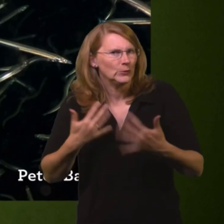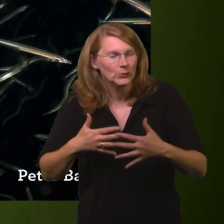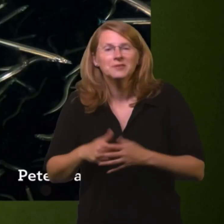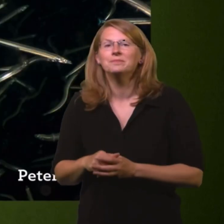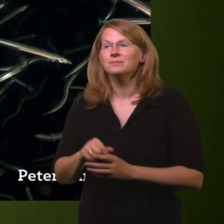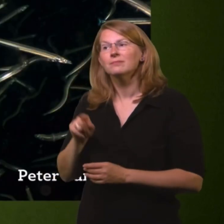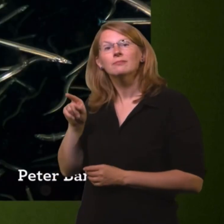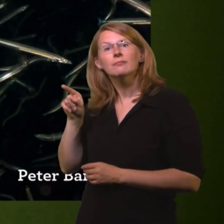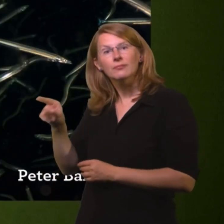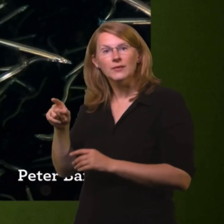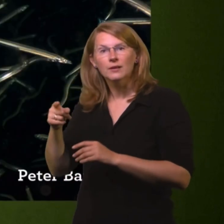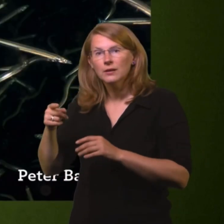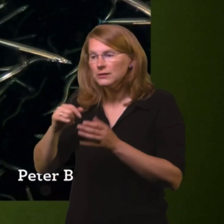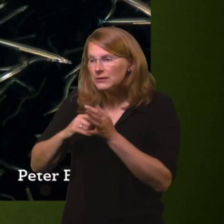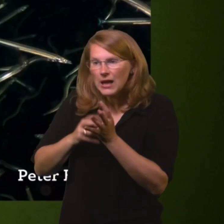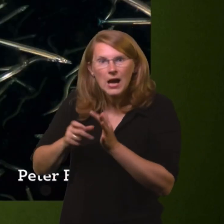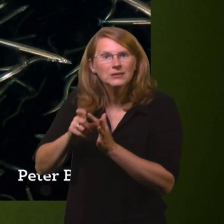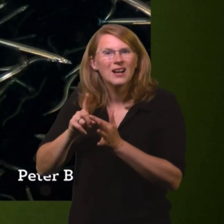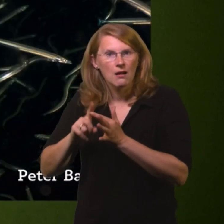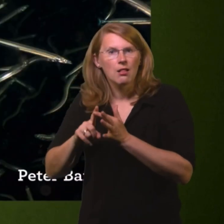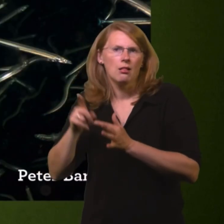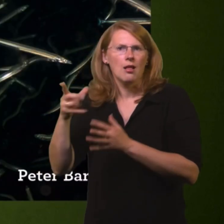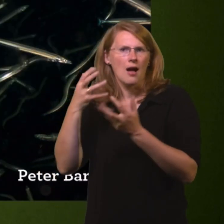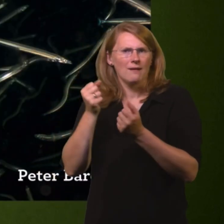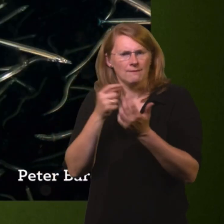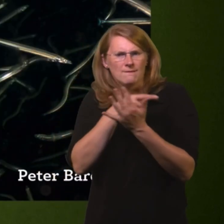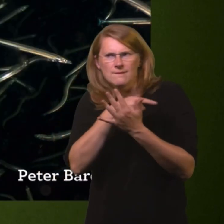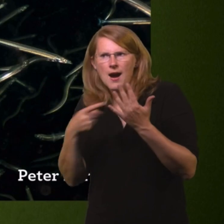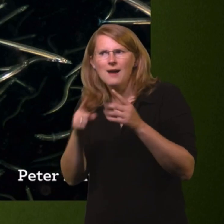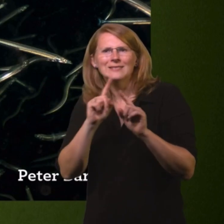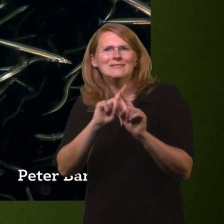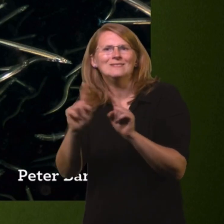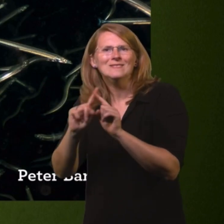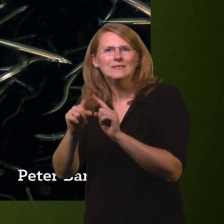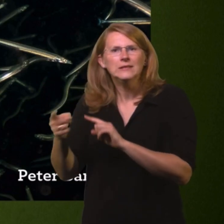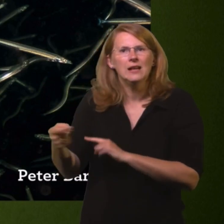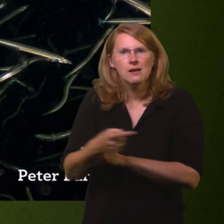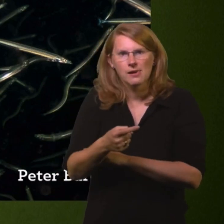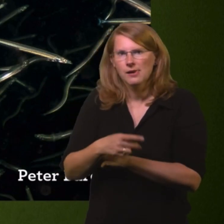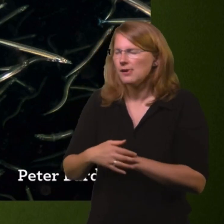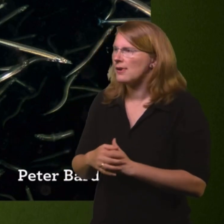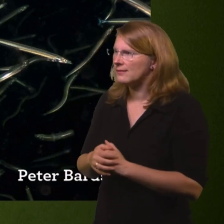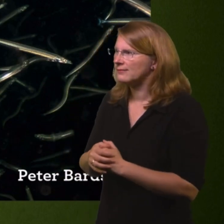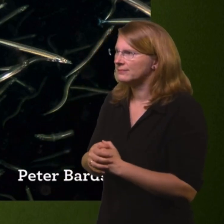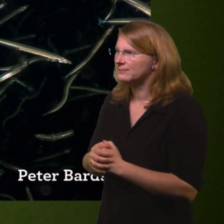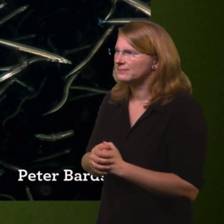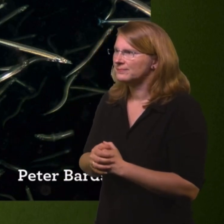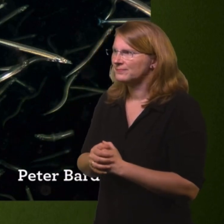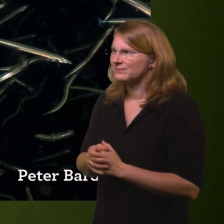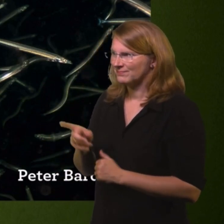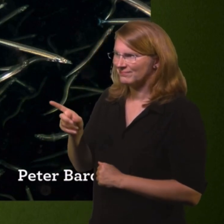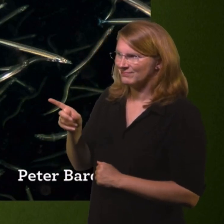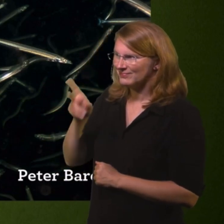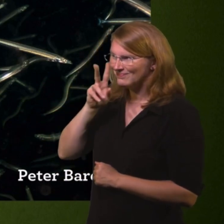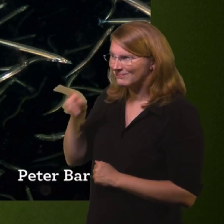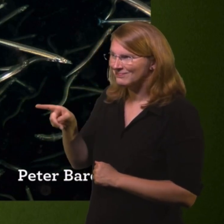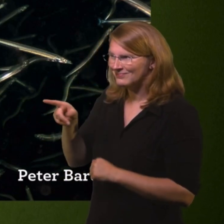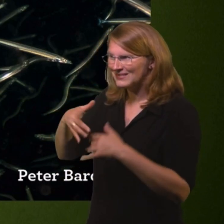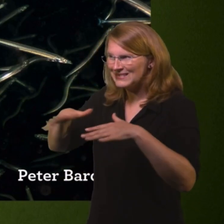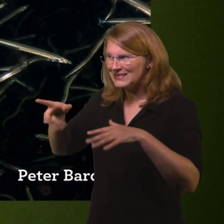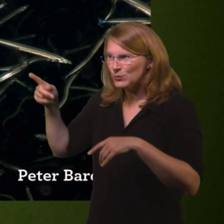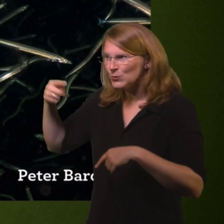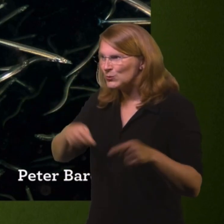5 species of sand eels. The most common are the greater and the lesser sand eels. And over here,